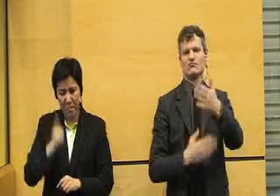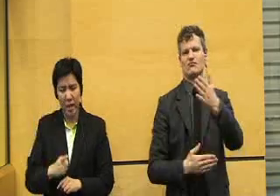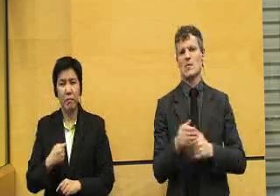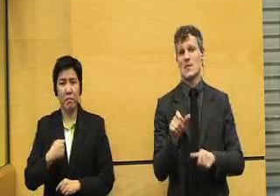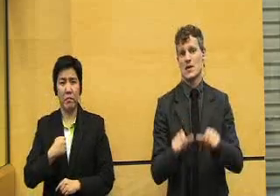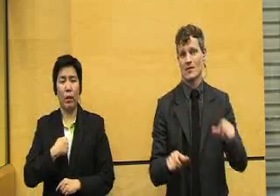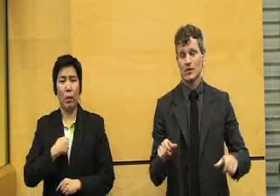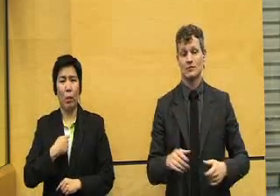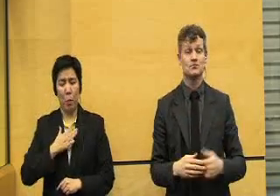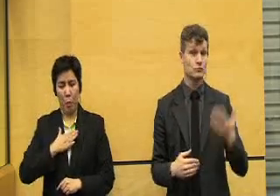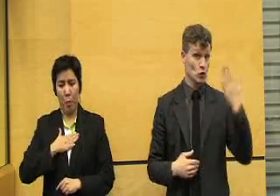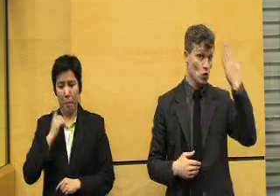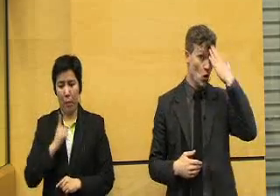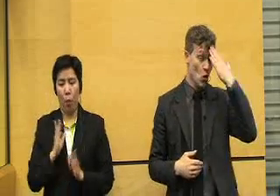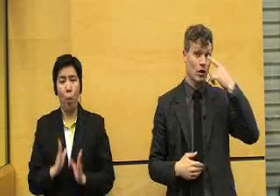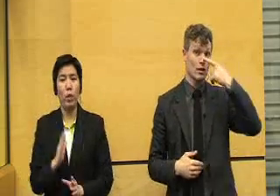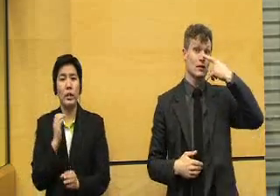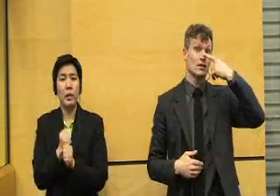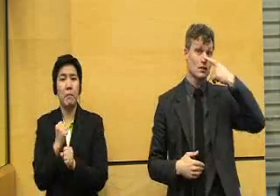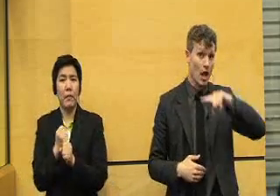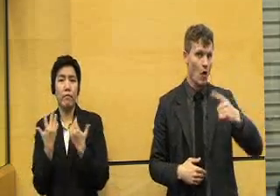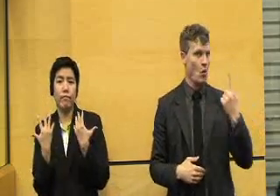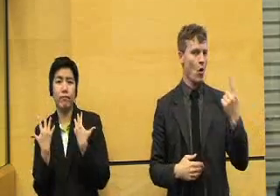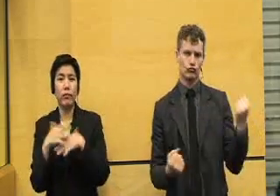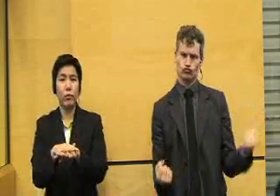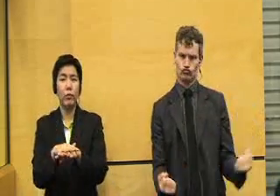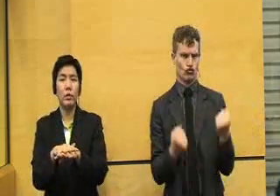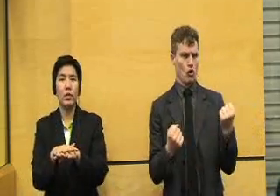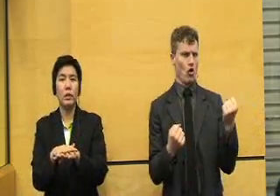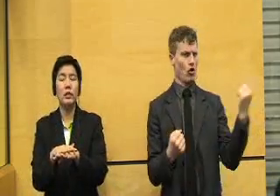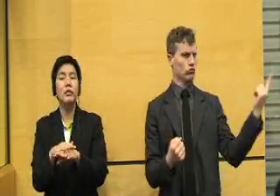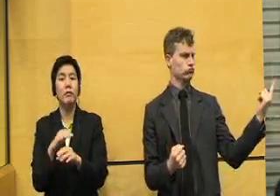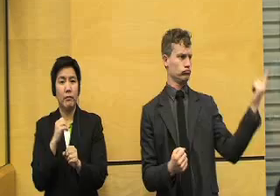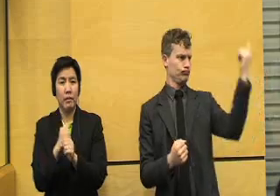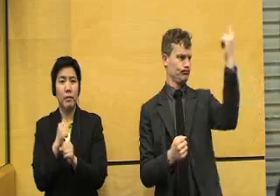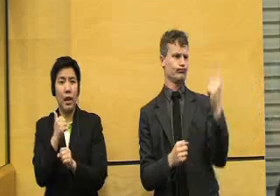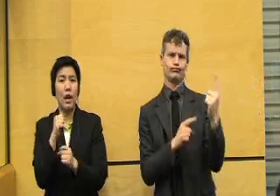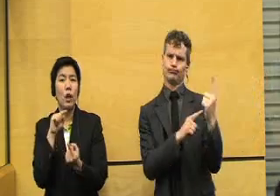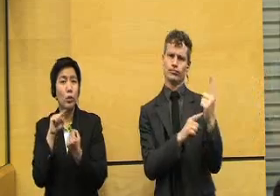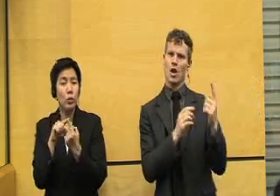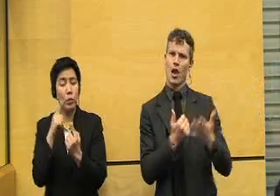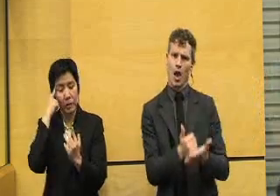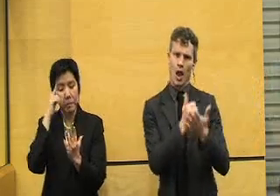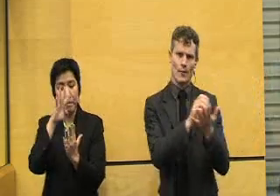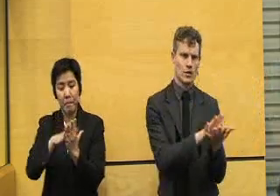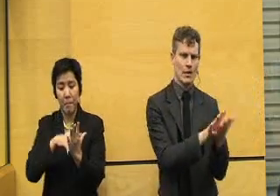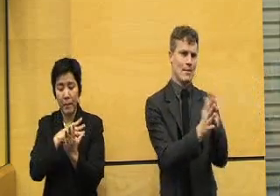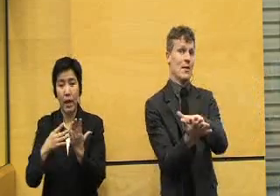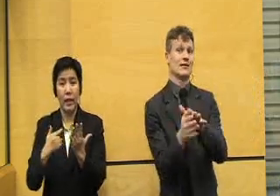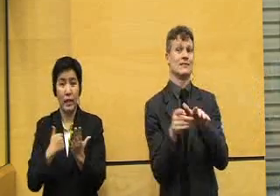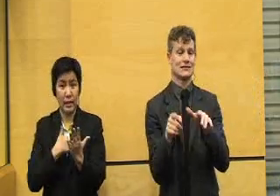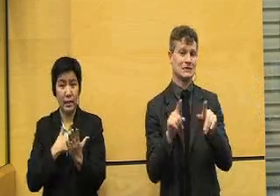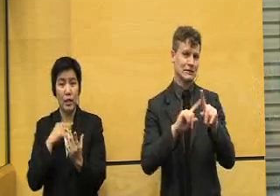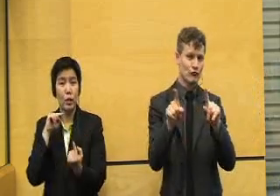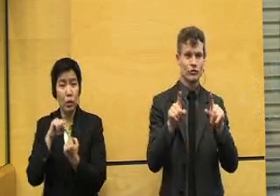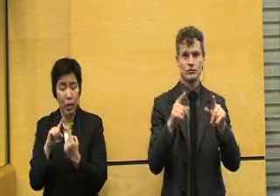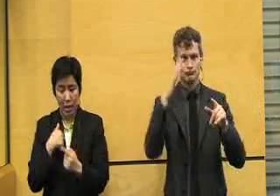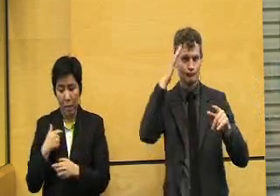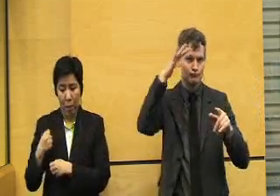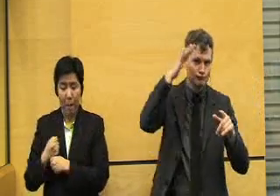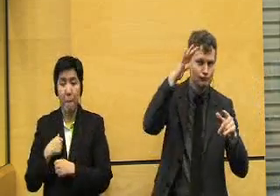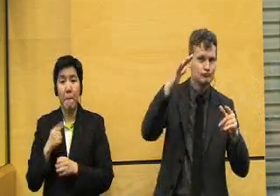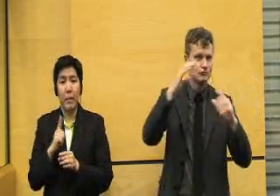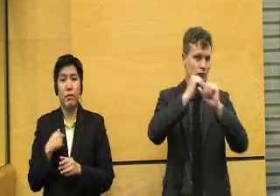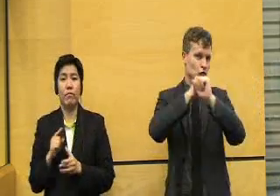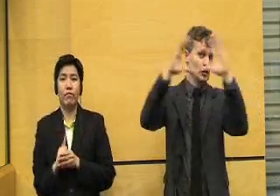states in implementing the Incheon strategies. On behalf of the committee, I want to express my thanks